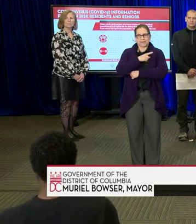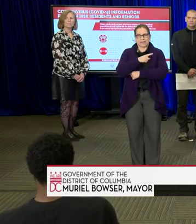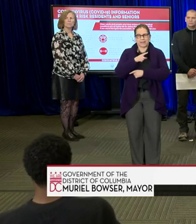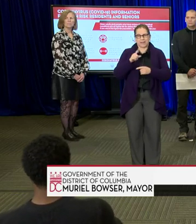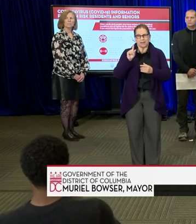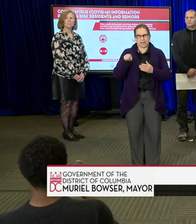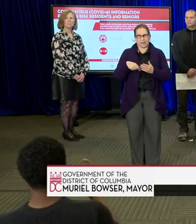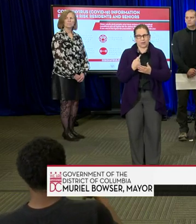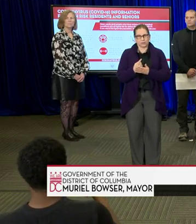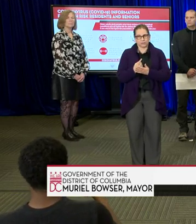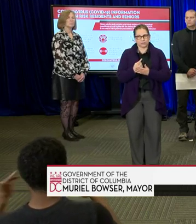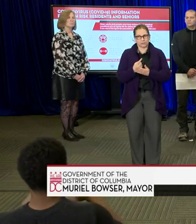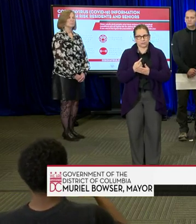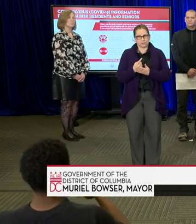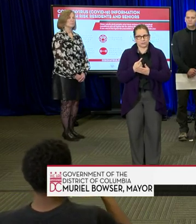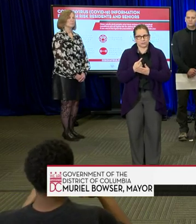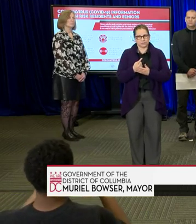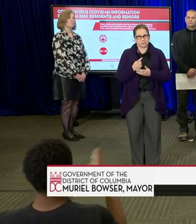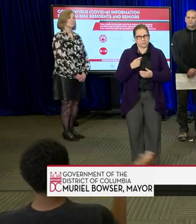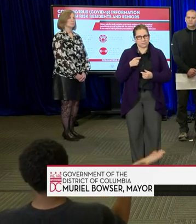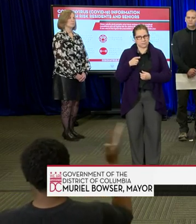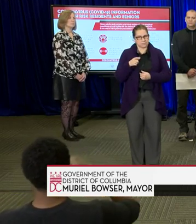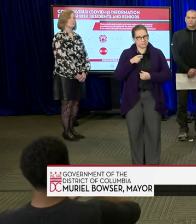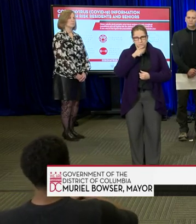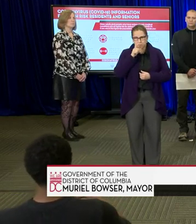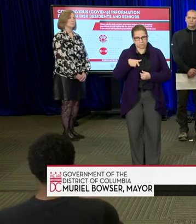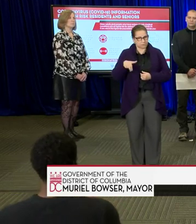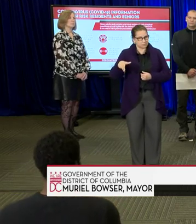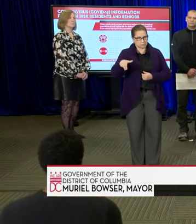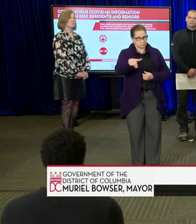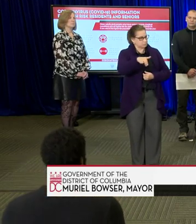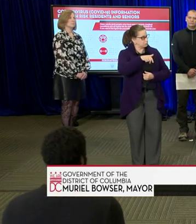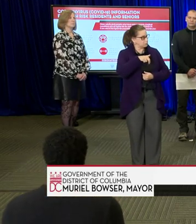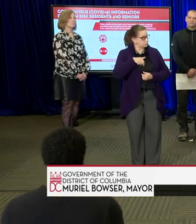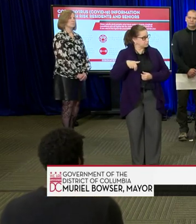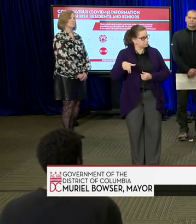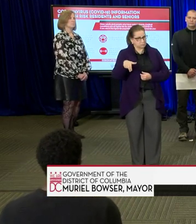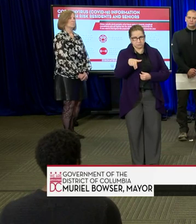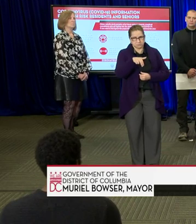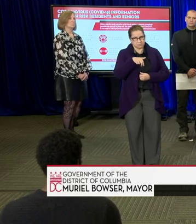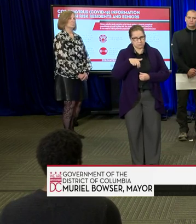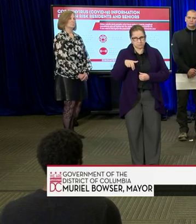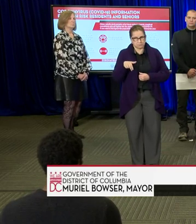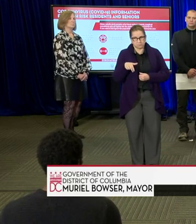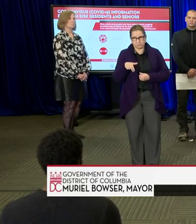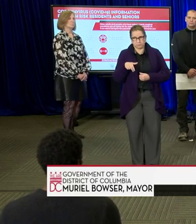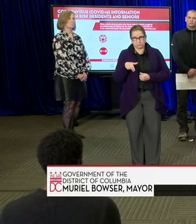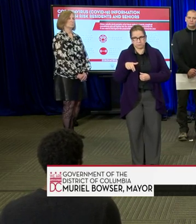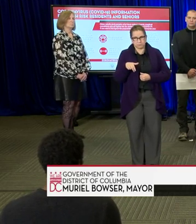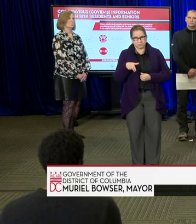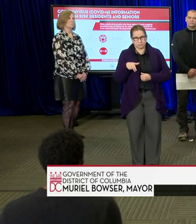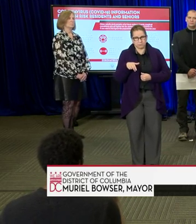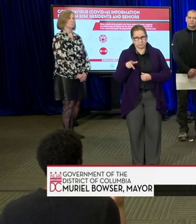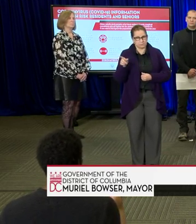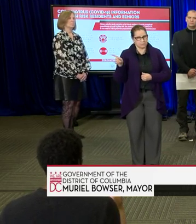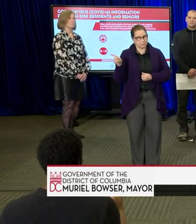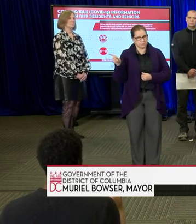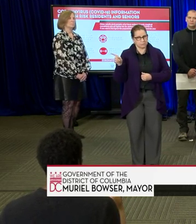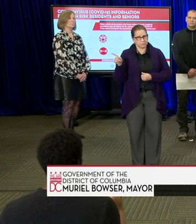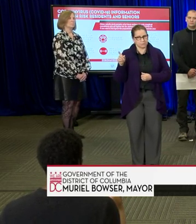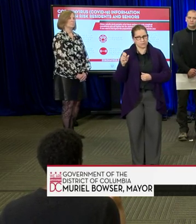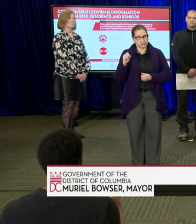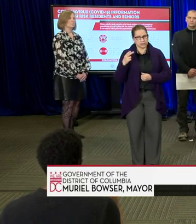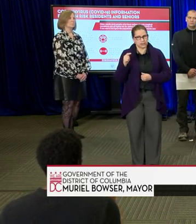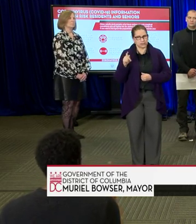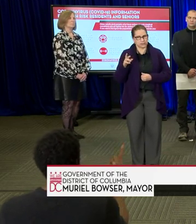to, I guess, walk right. the So in streets low barrier shelters, frequently in most of them, their hours.